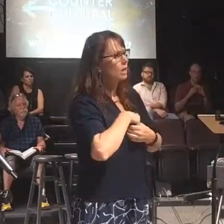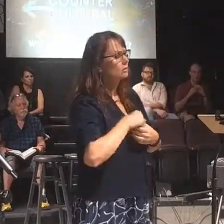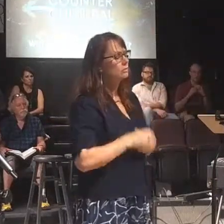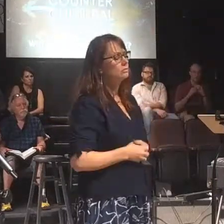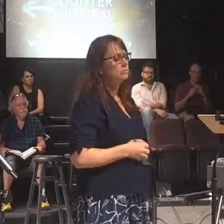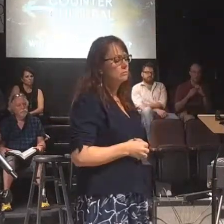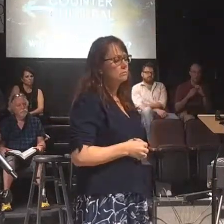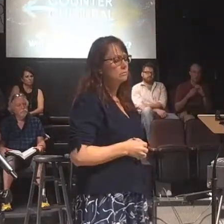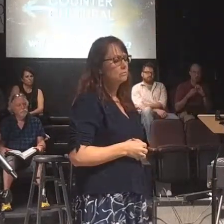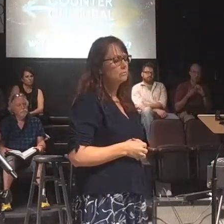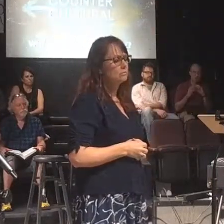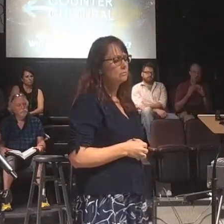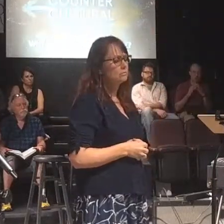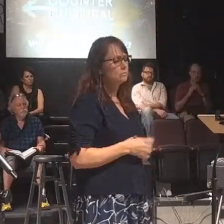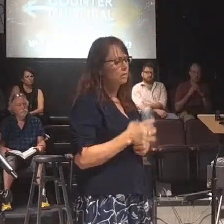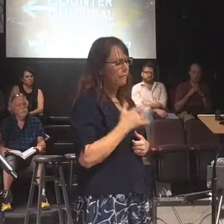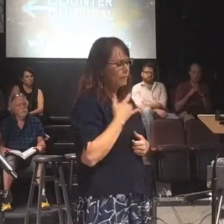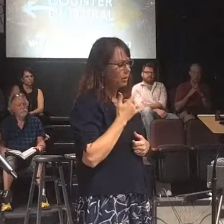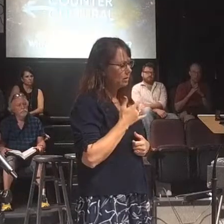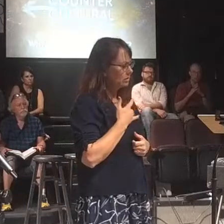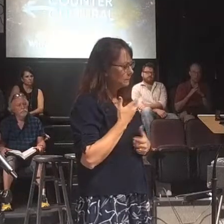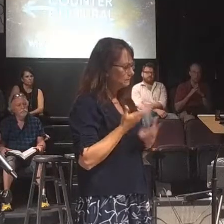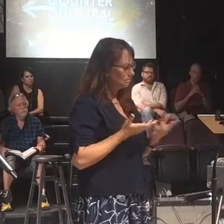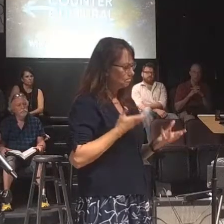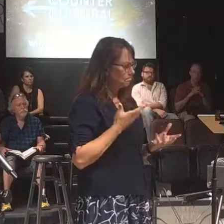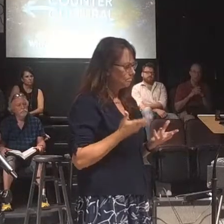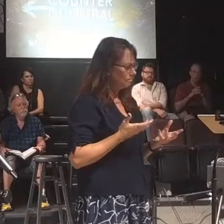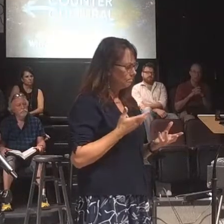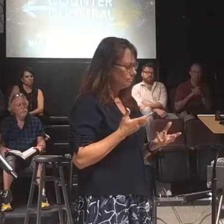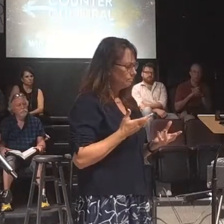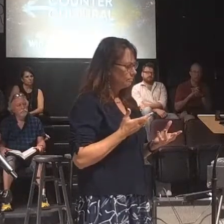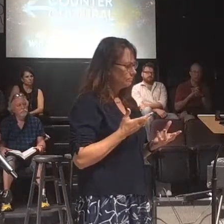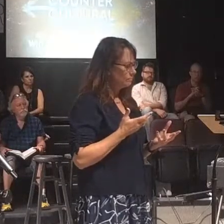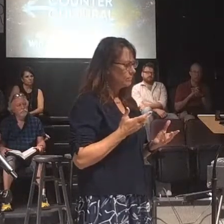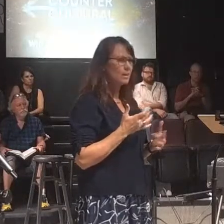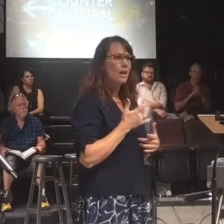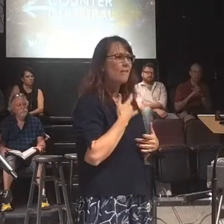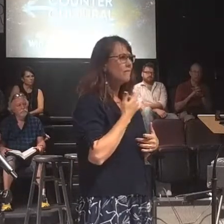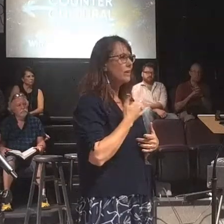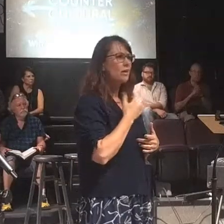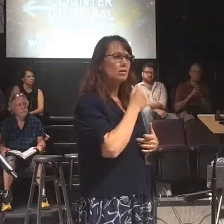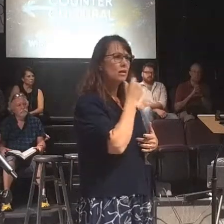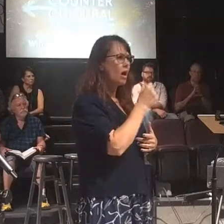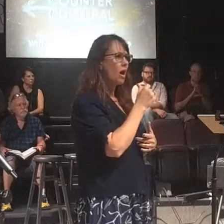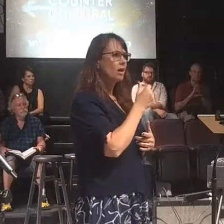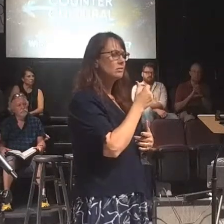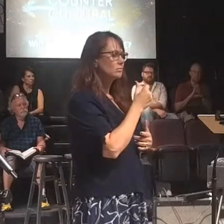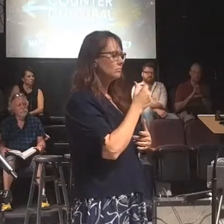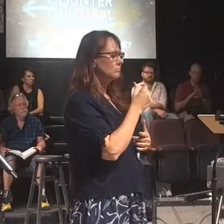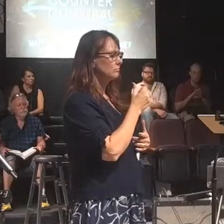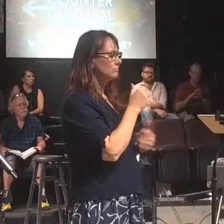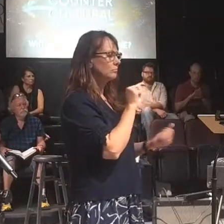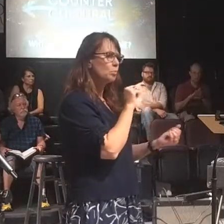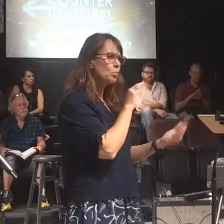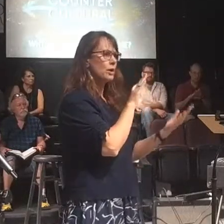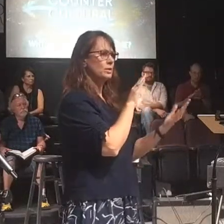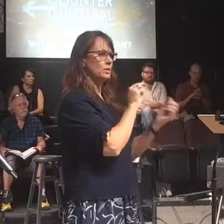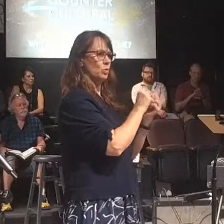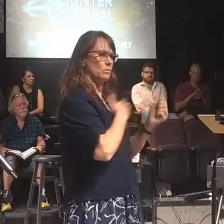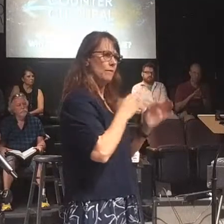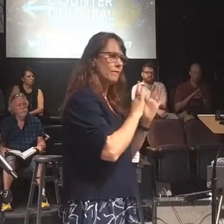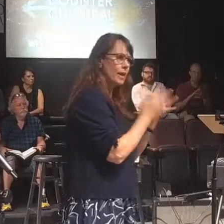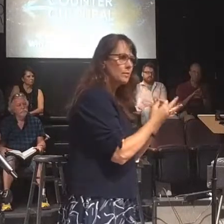There was this deep sense of not being present with my family as a husband and as a parent,